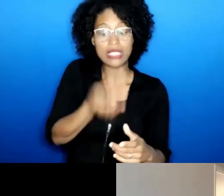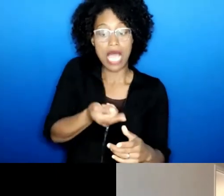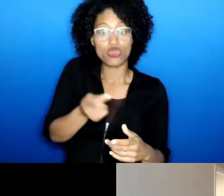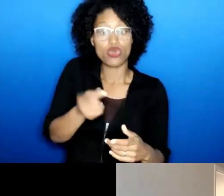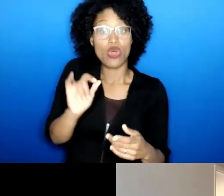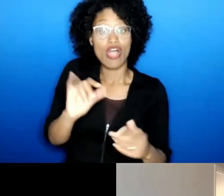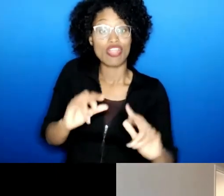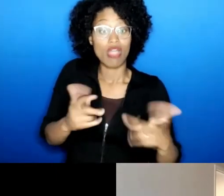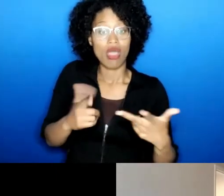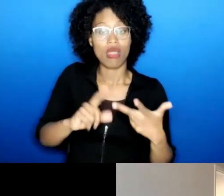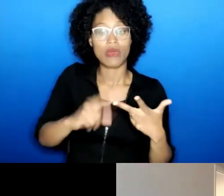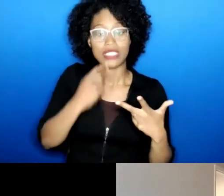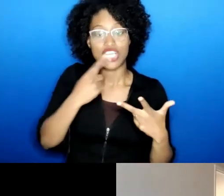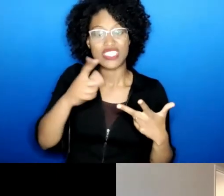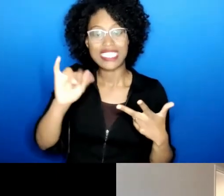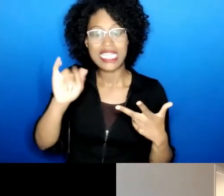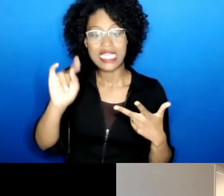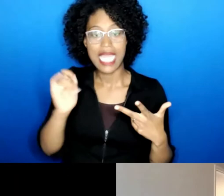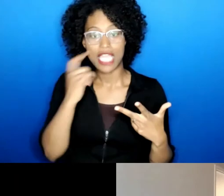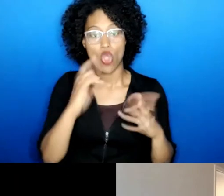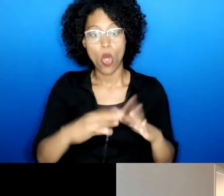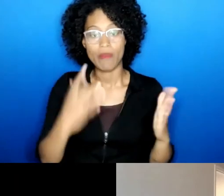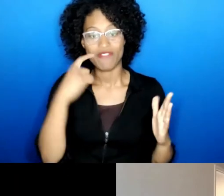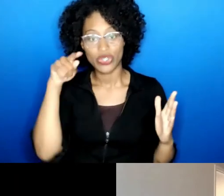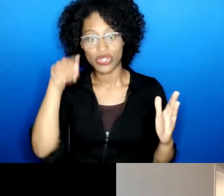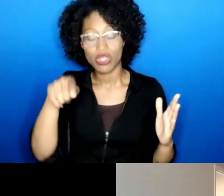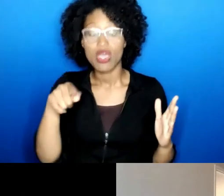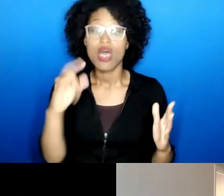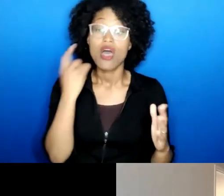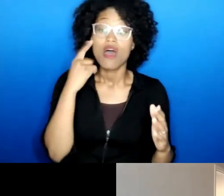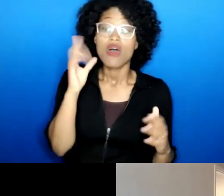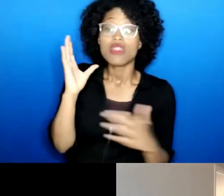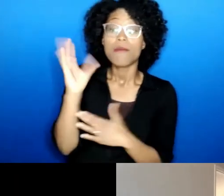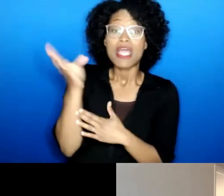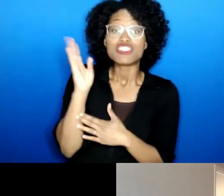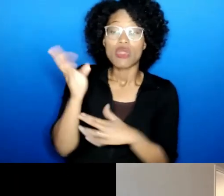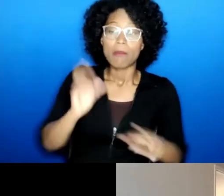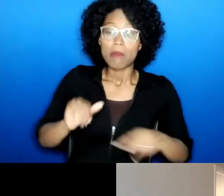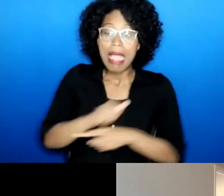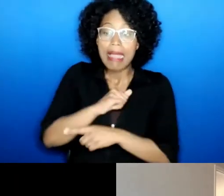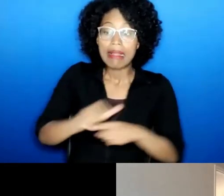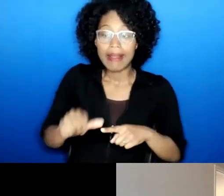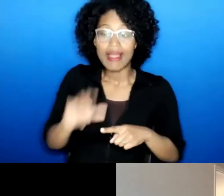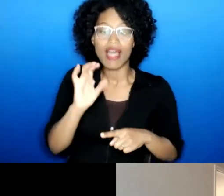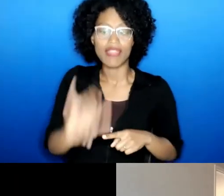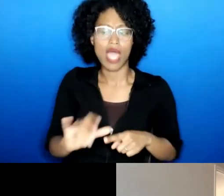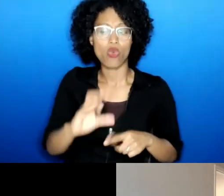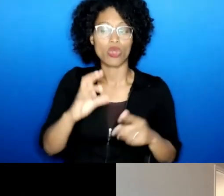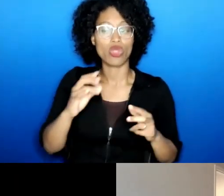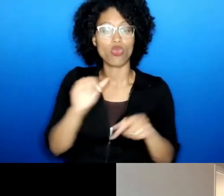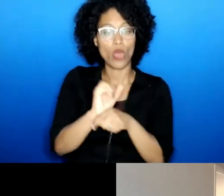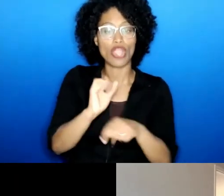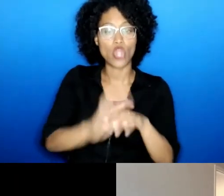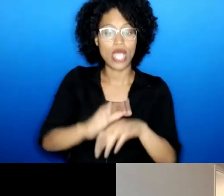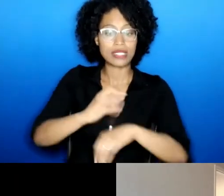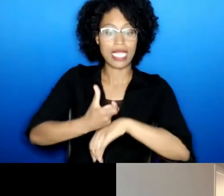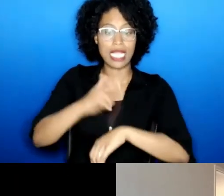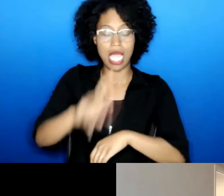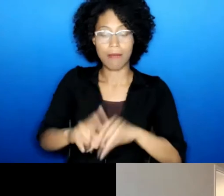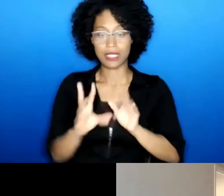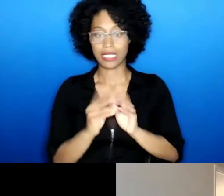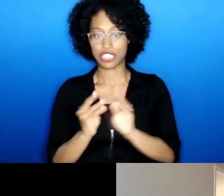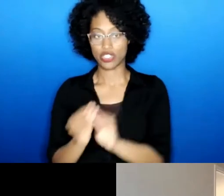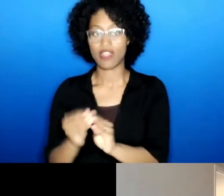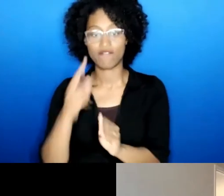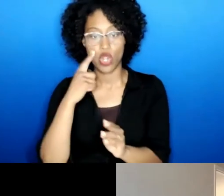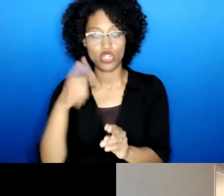of a presenter, we are working on setting up some sessions that will allow you to click in and practice in. So we will send out more